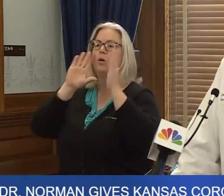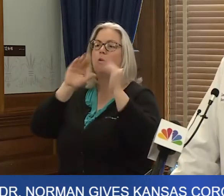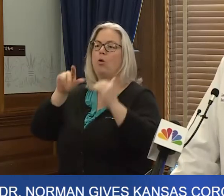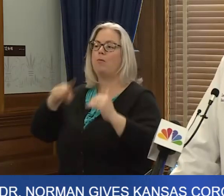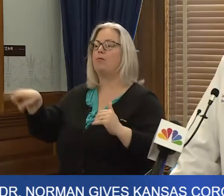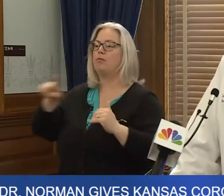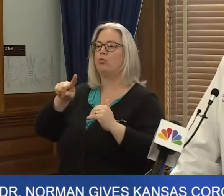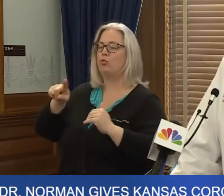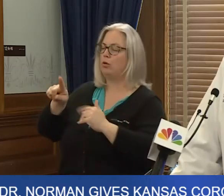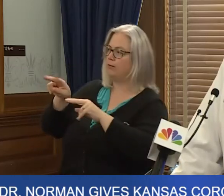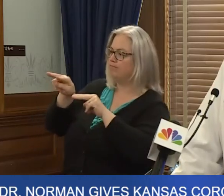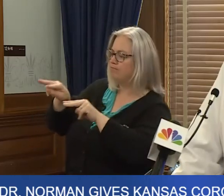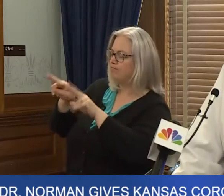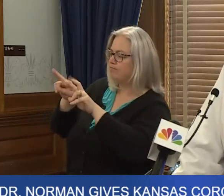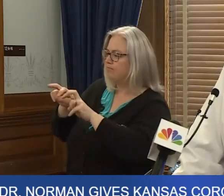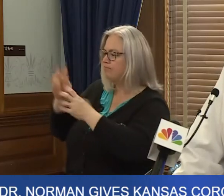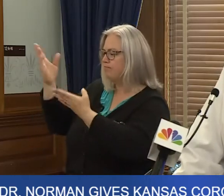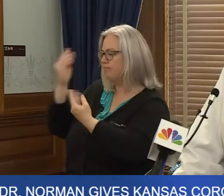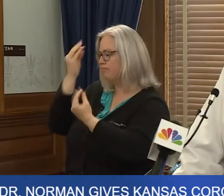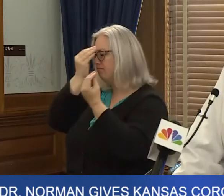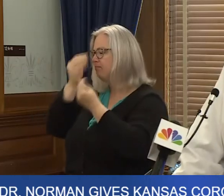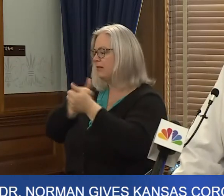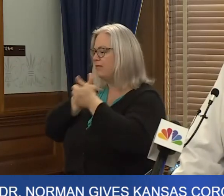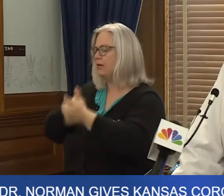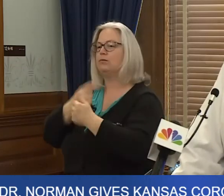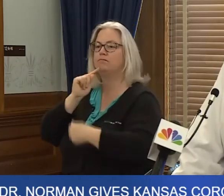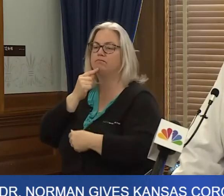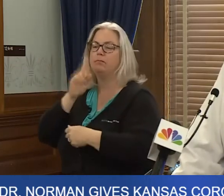seriously looked at and adhered to.